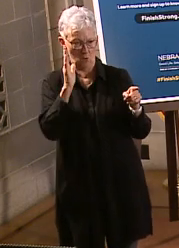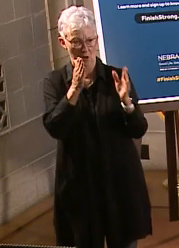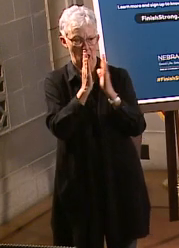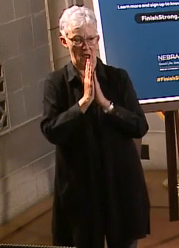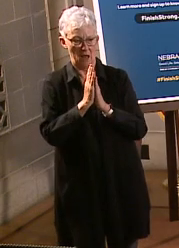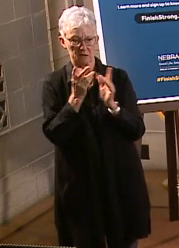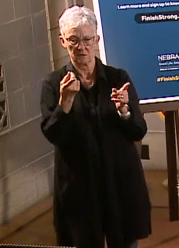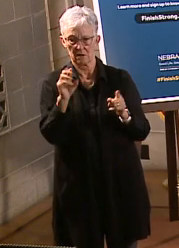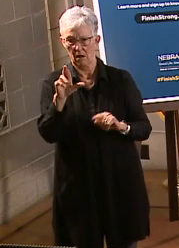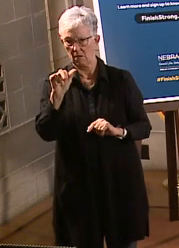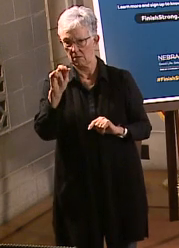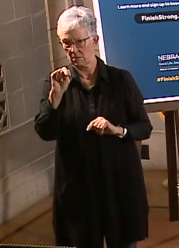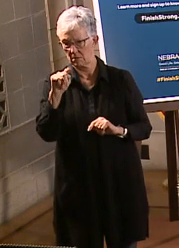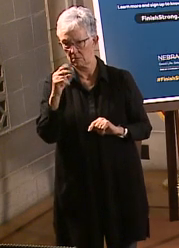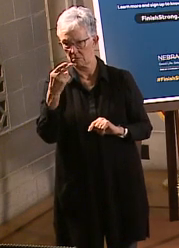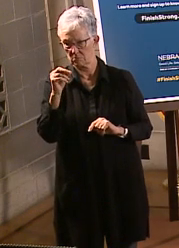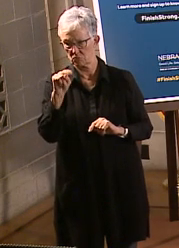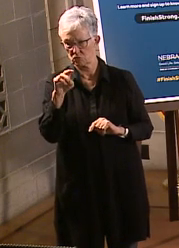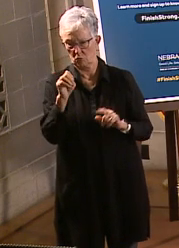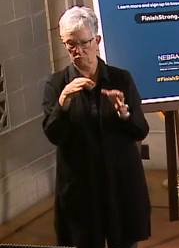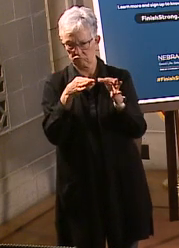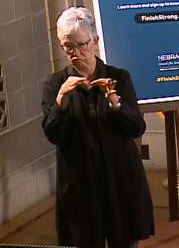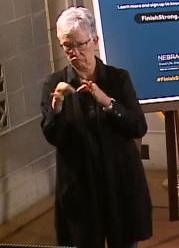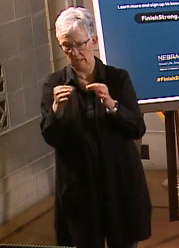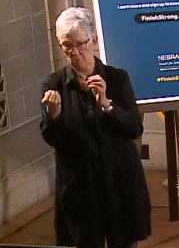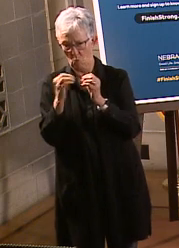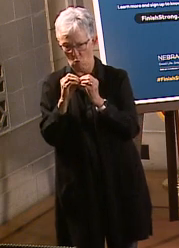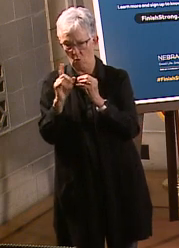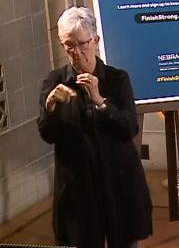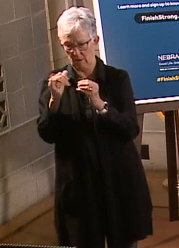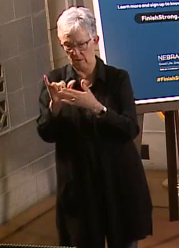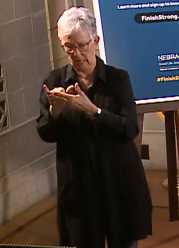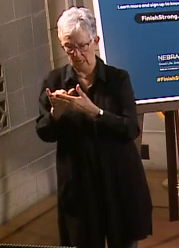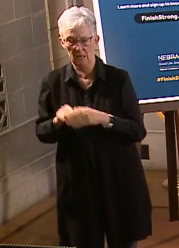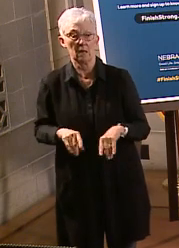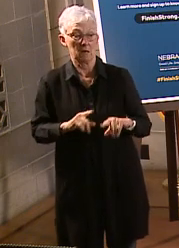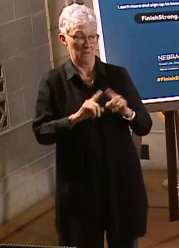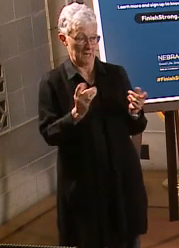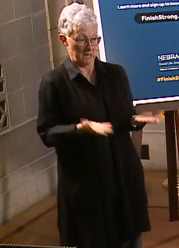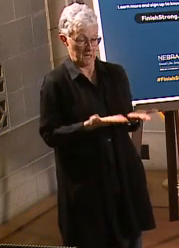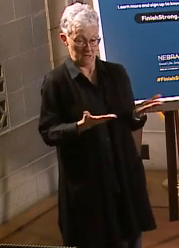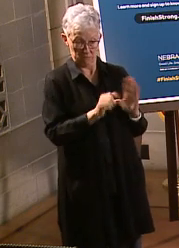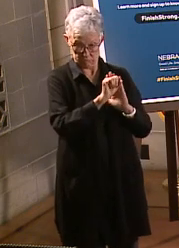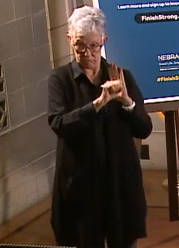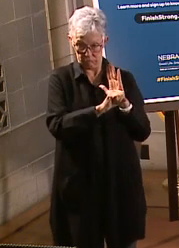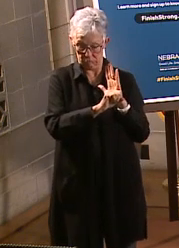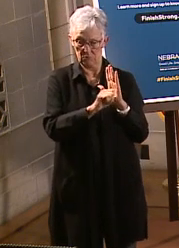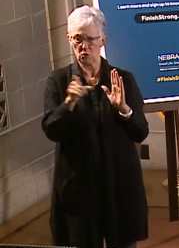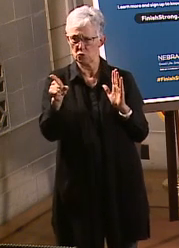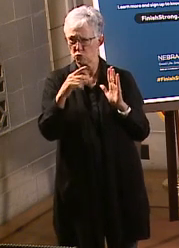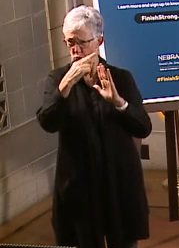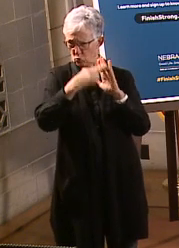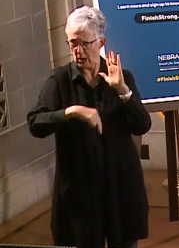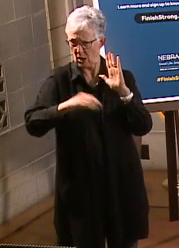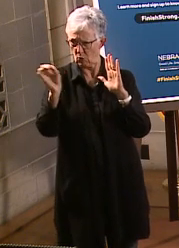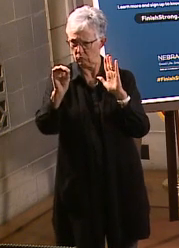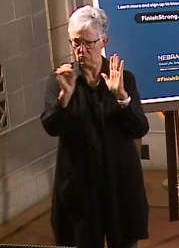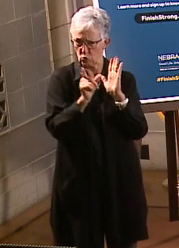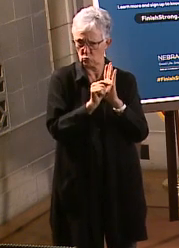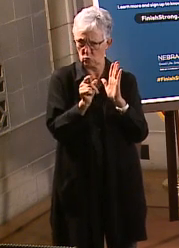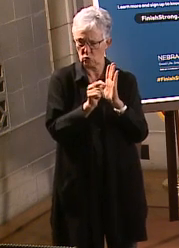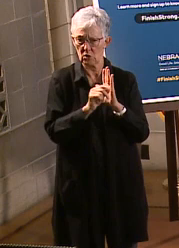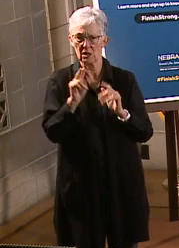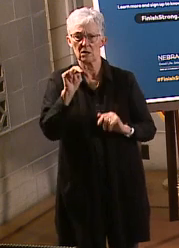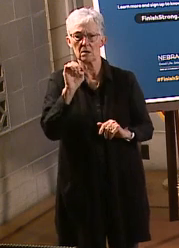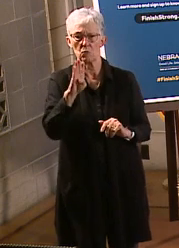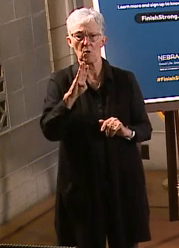little bit more detail about that. With regard to the state, you may have read in the Omaha World Herald that the Nebraska Public Health